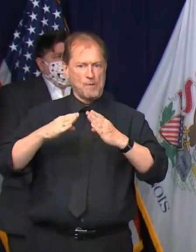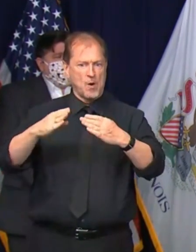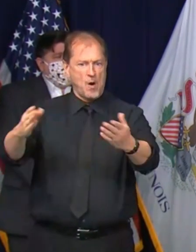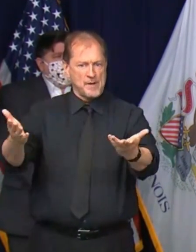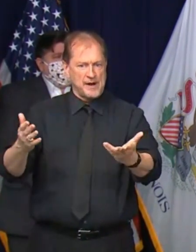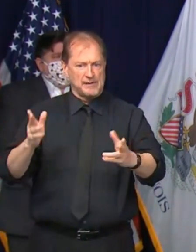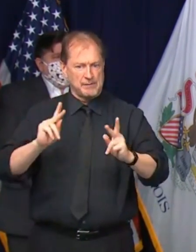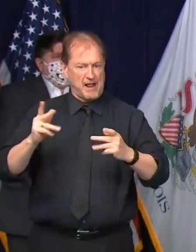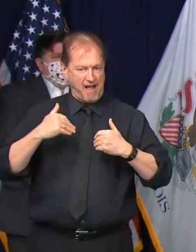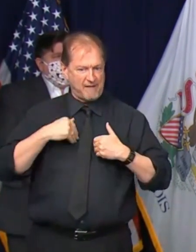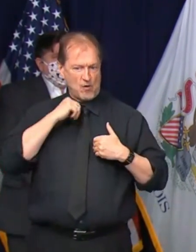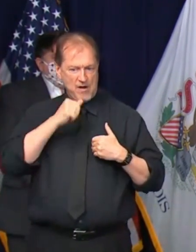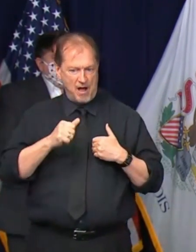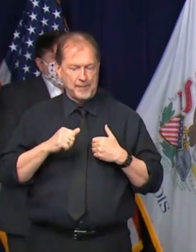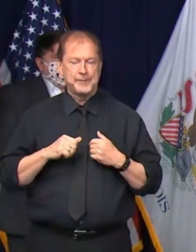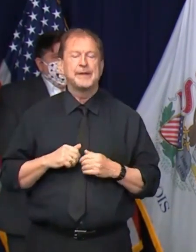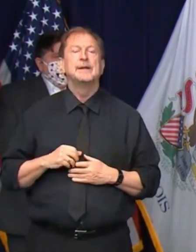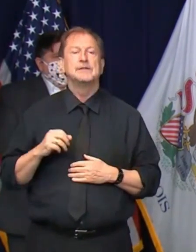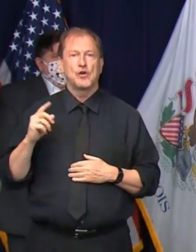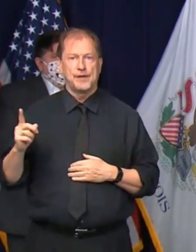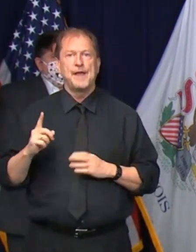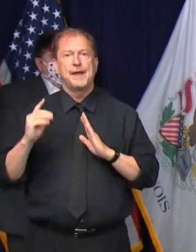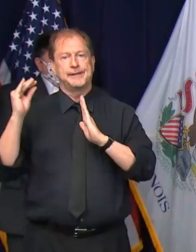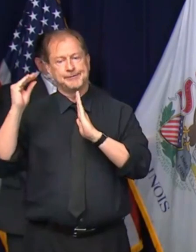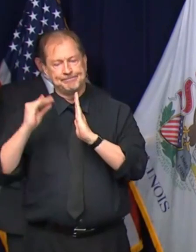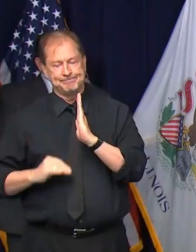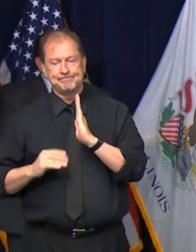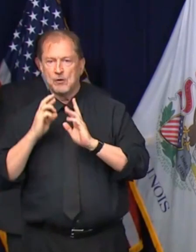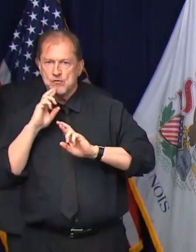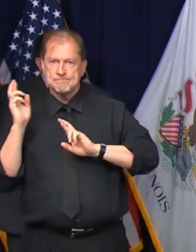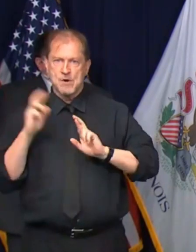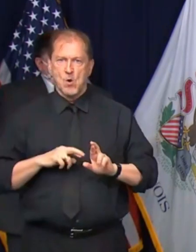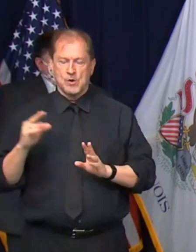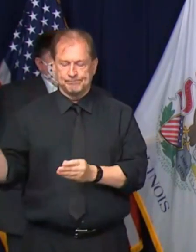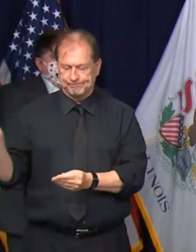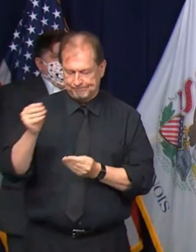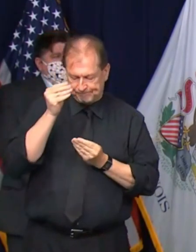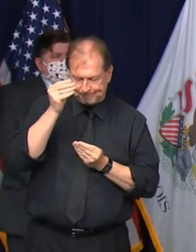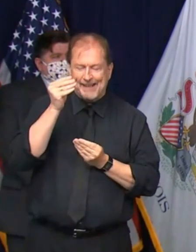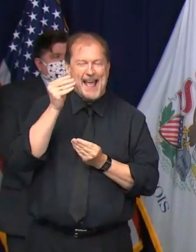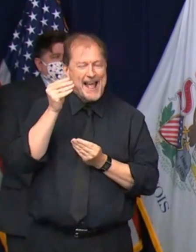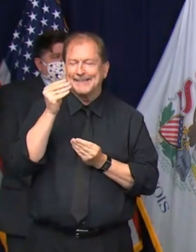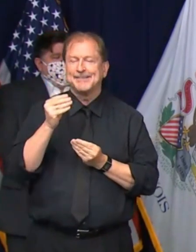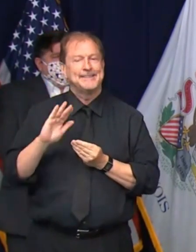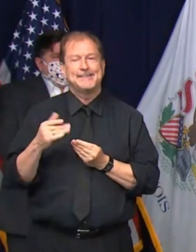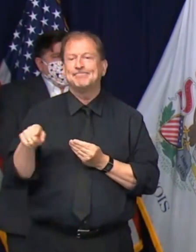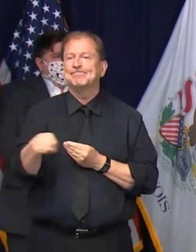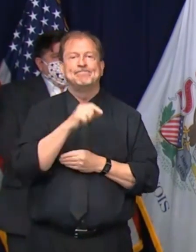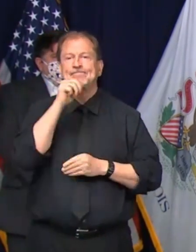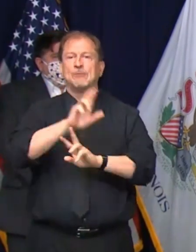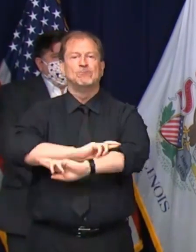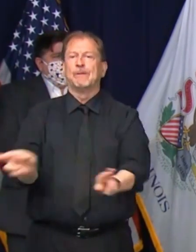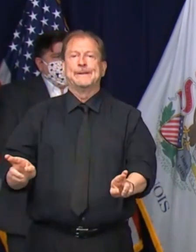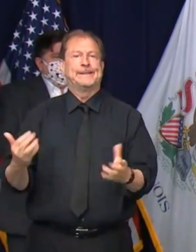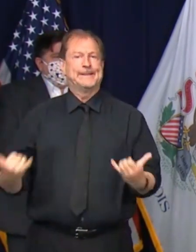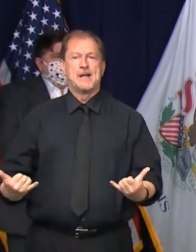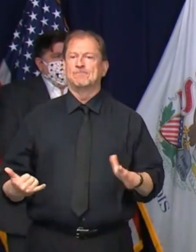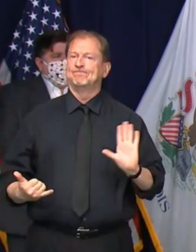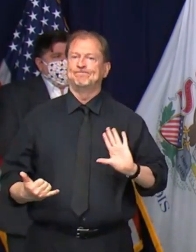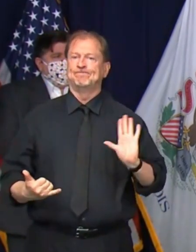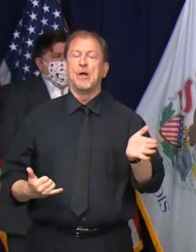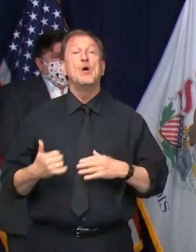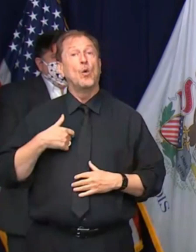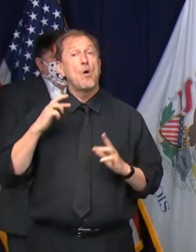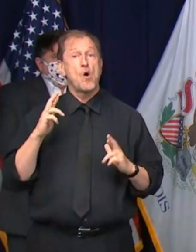did deliver that report and said, at this time, we can't do anything with it yet, but we are hoping we will get to